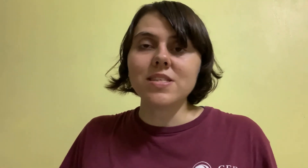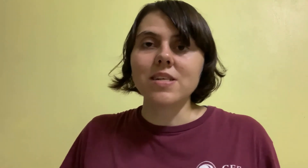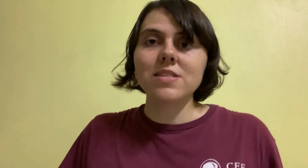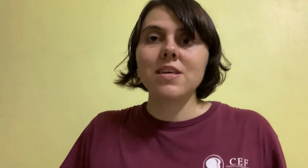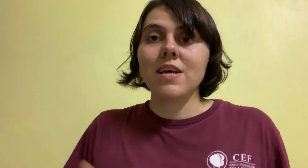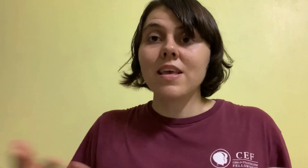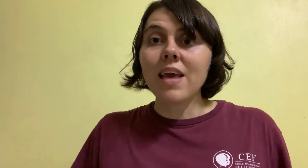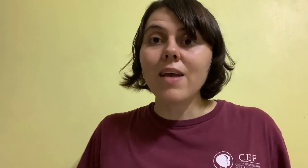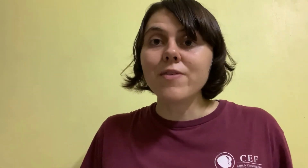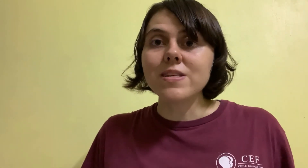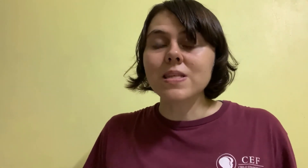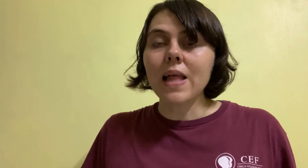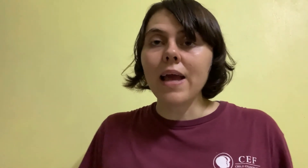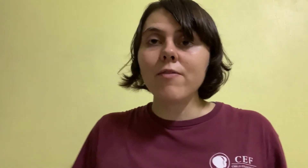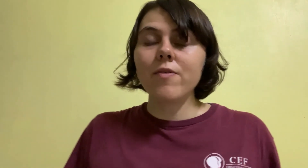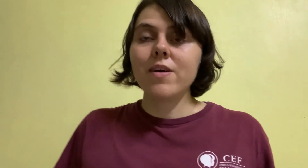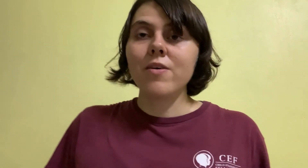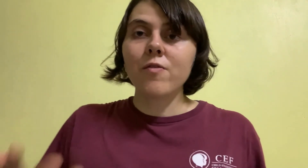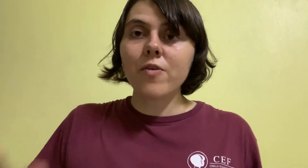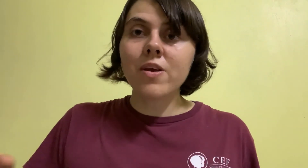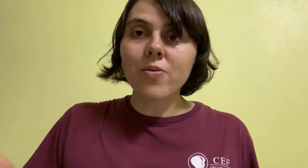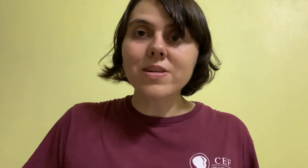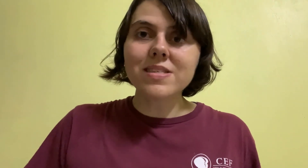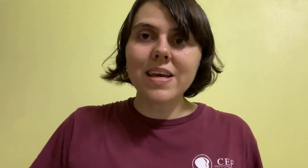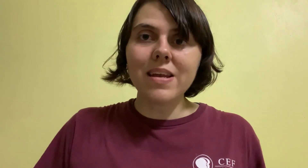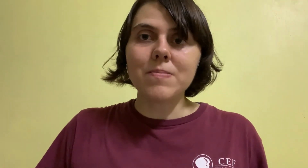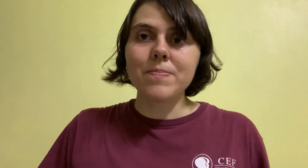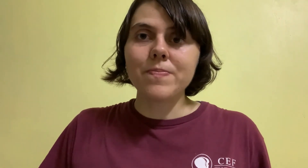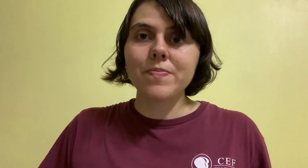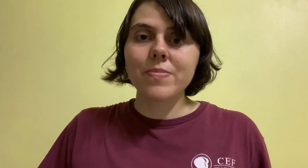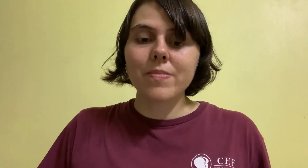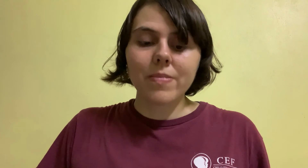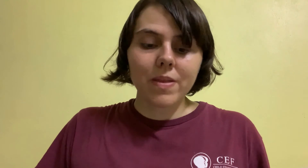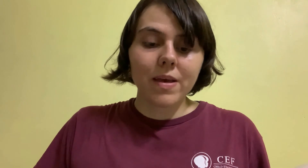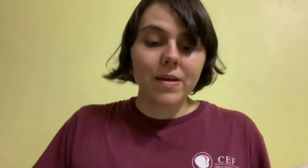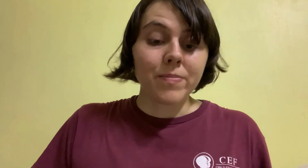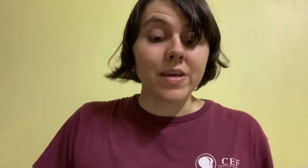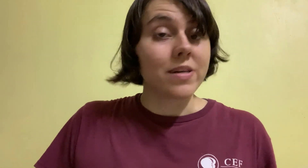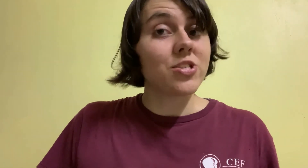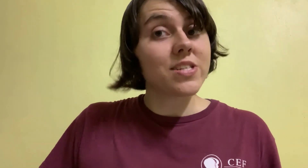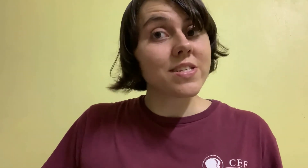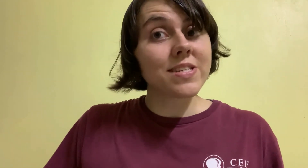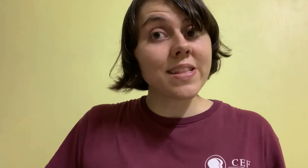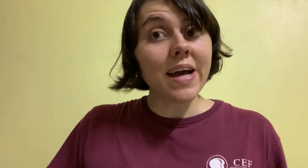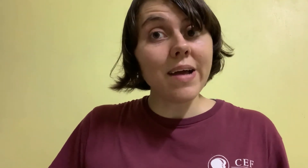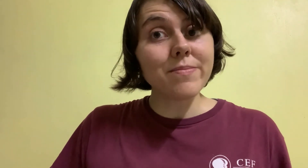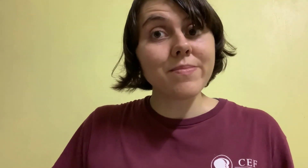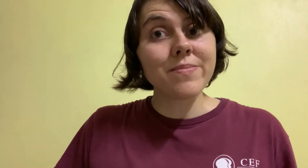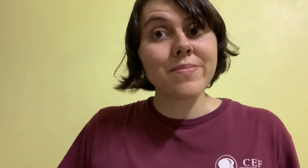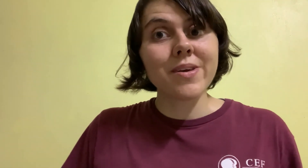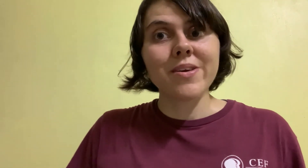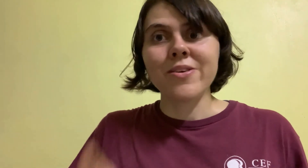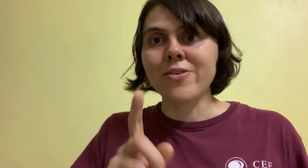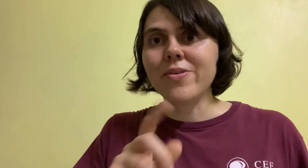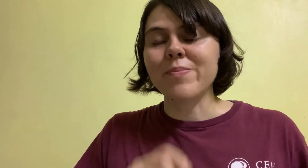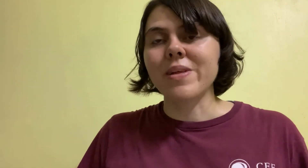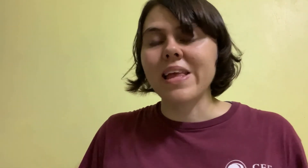Jesus gave his life for your sin. Because Jesus did that, you can